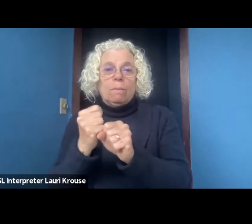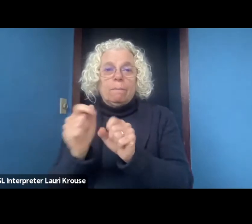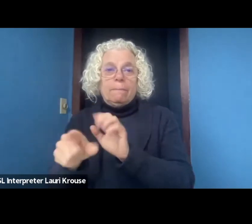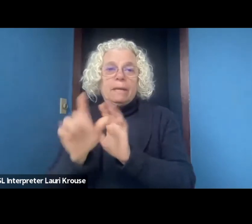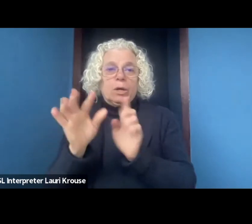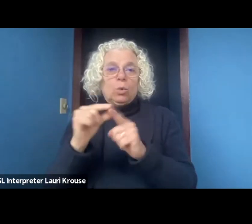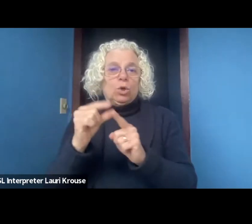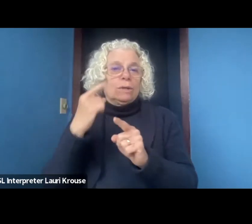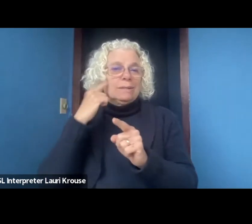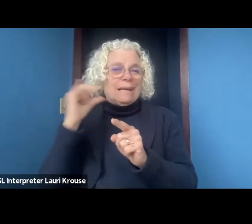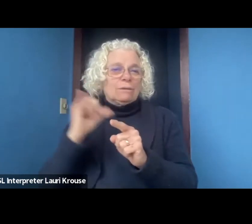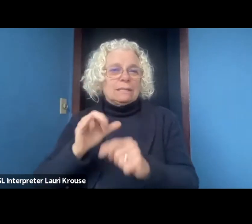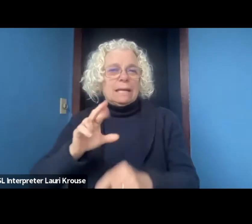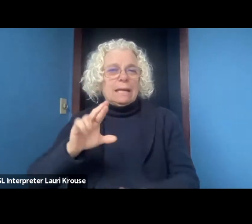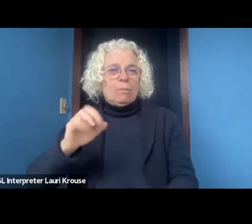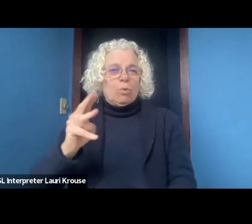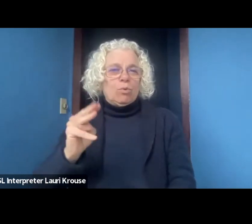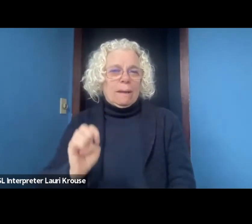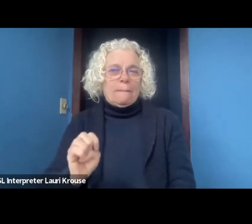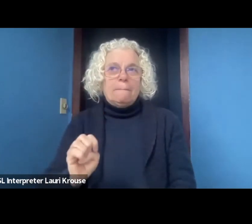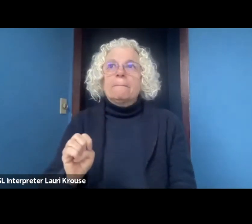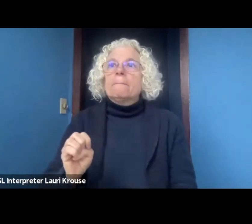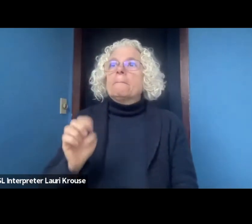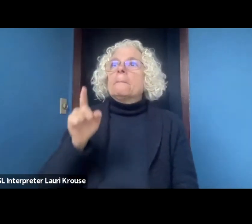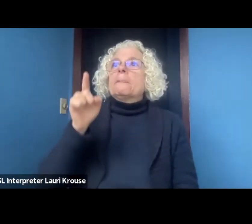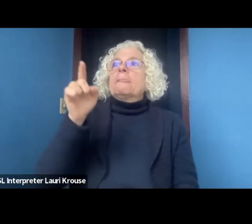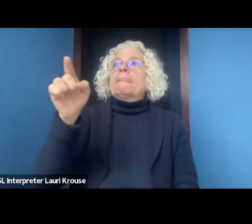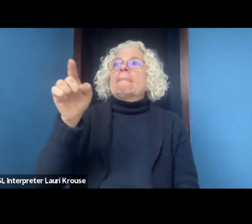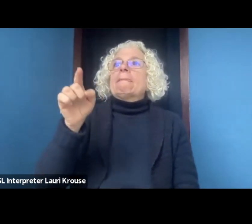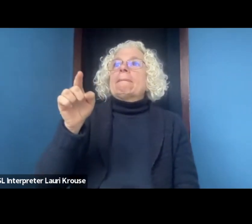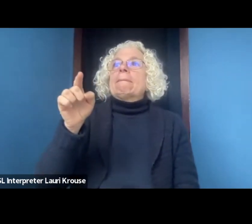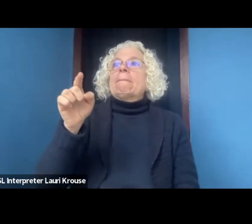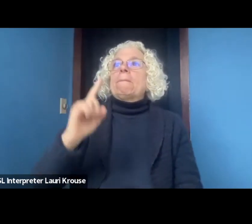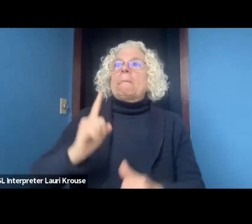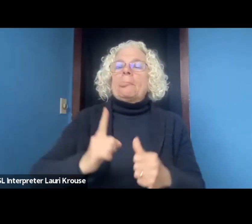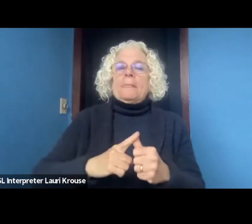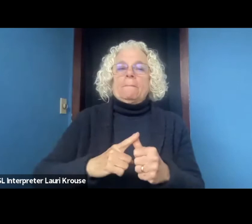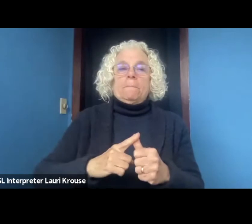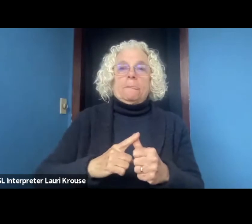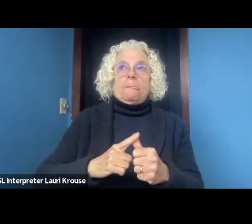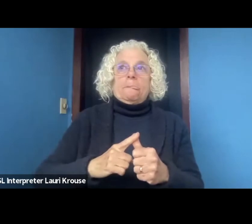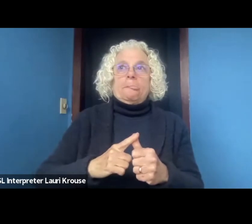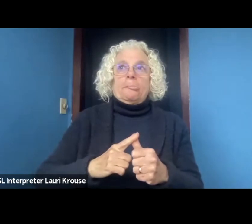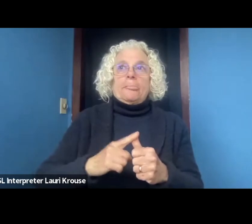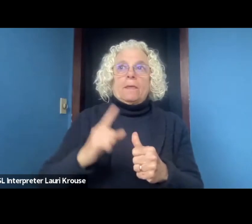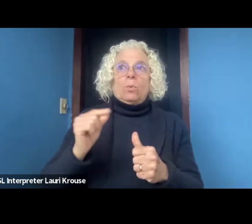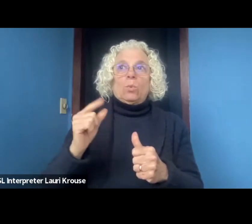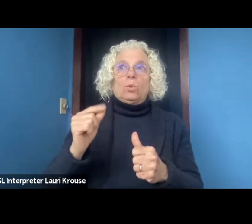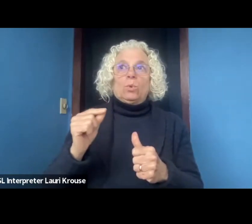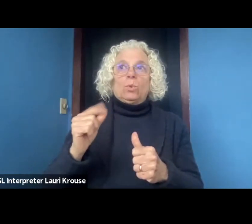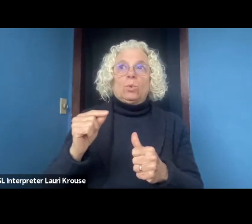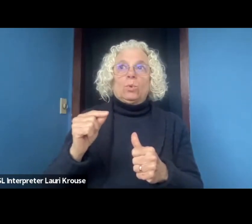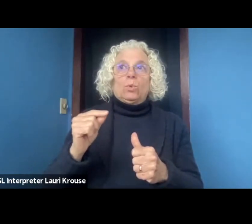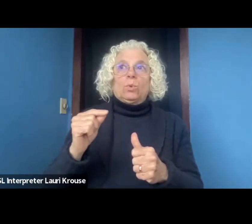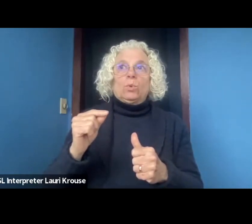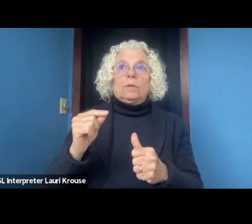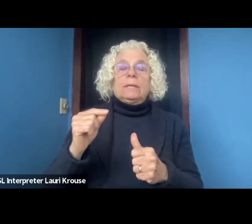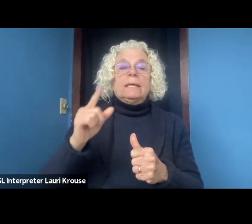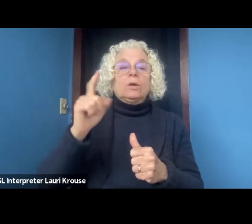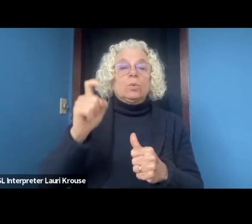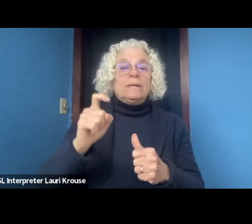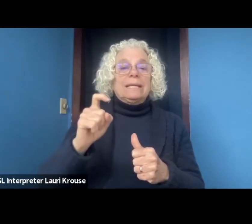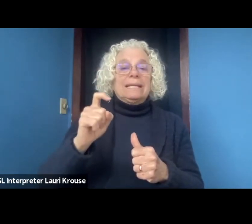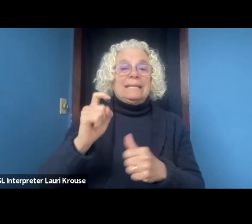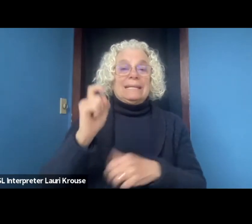rhyme. So, oh, great. Okay, thank you. I'm going to take the first one. We need, wonderful. We already have half our song. We need to